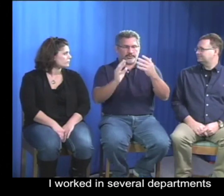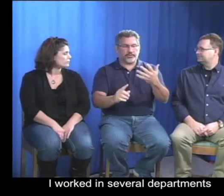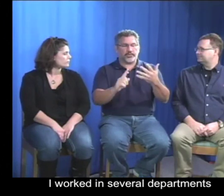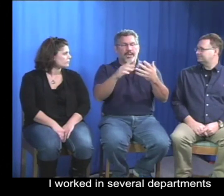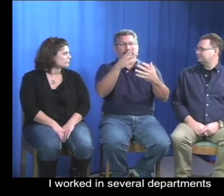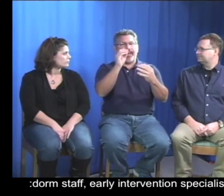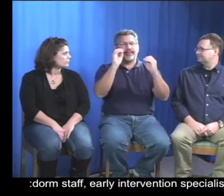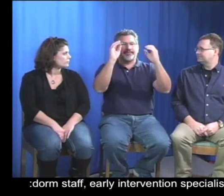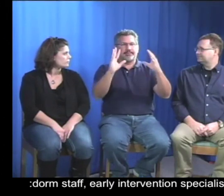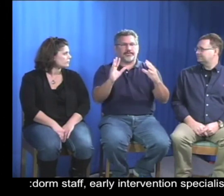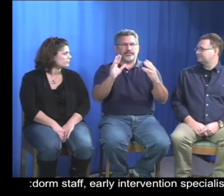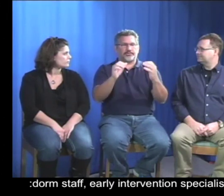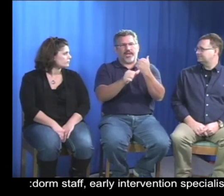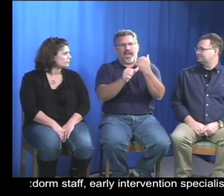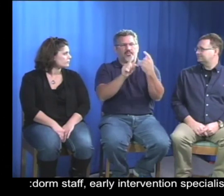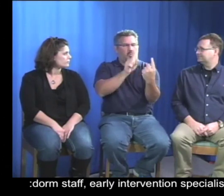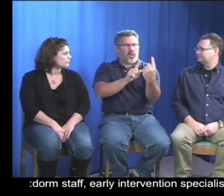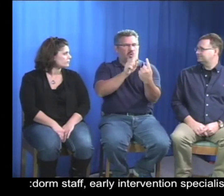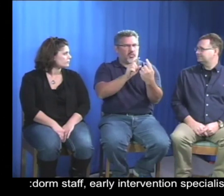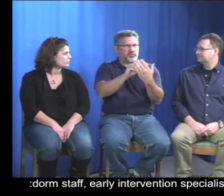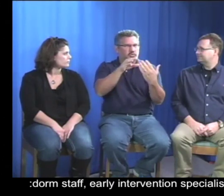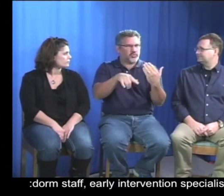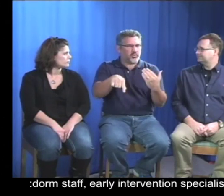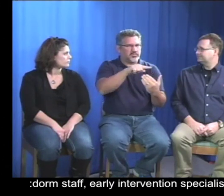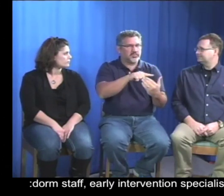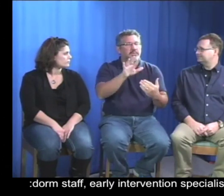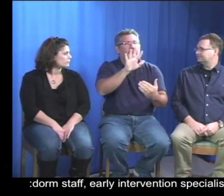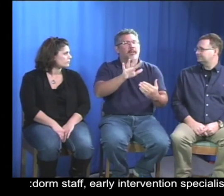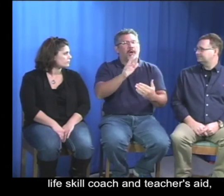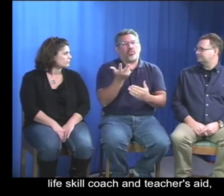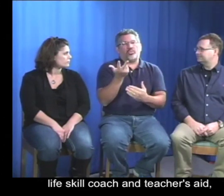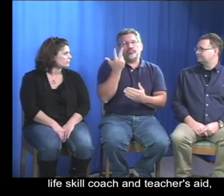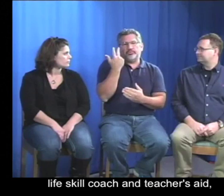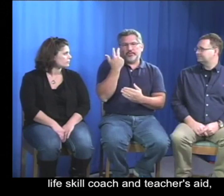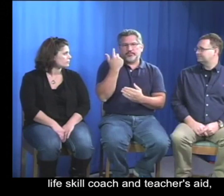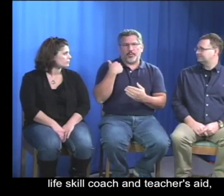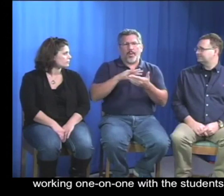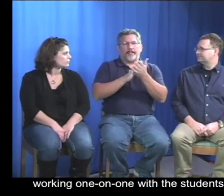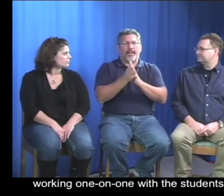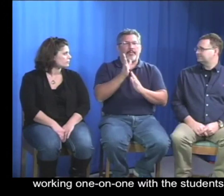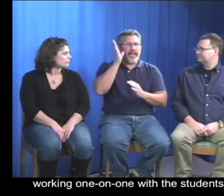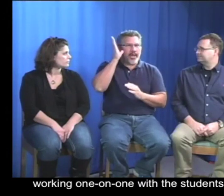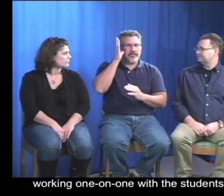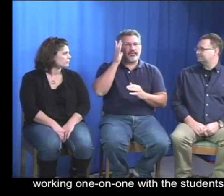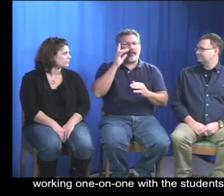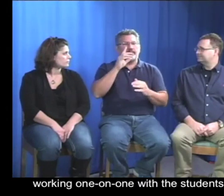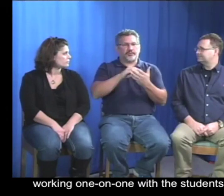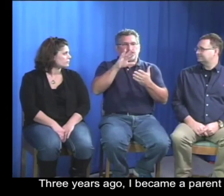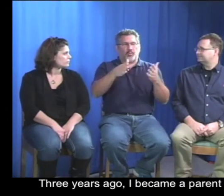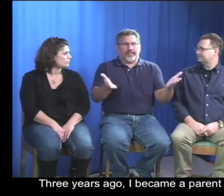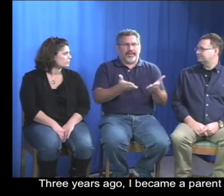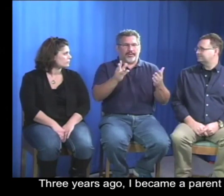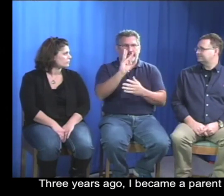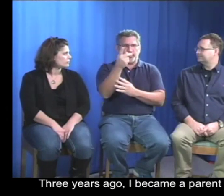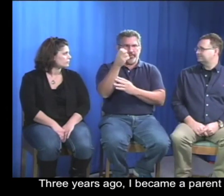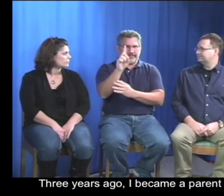including life skill coach and teacher's aide, working one-on-one with the students. 3 years ago, I became the parent of a